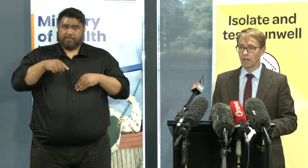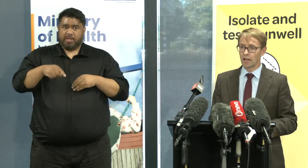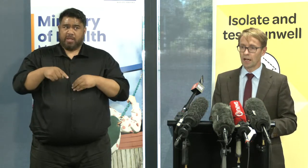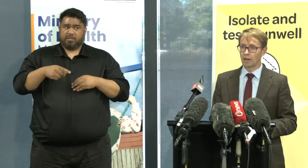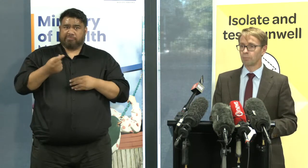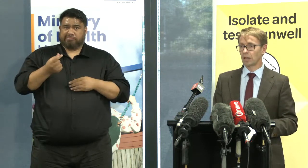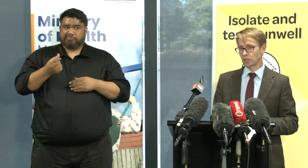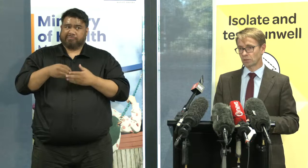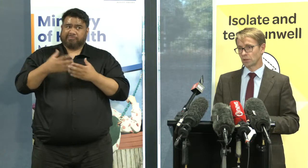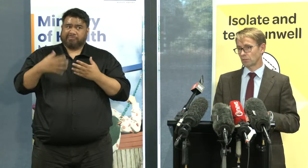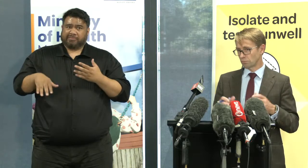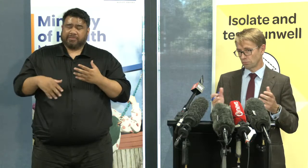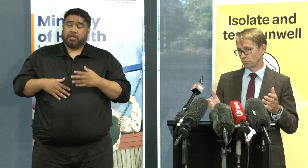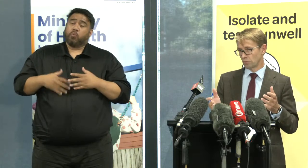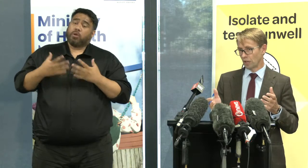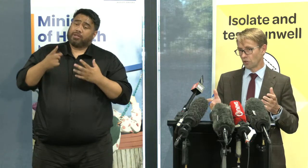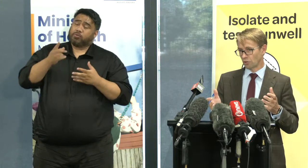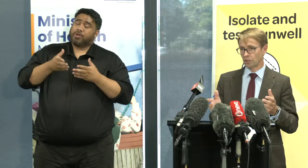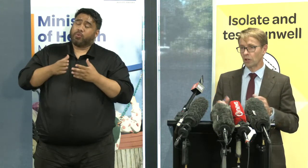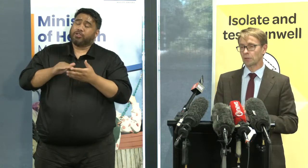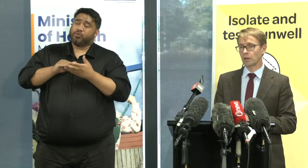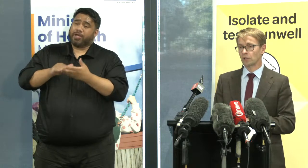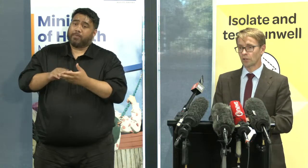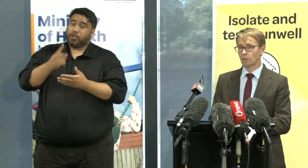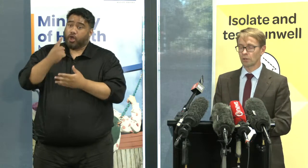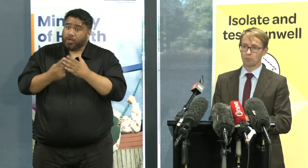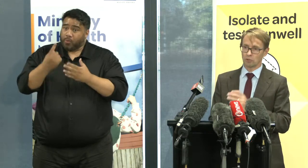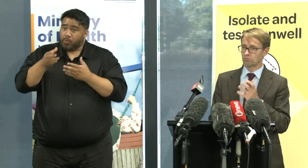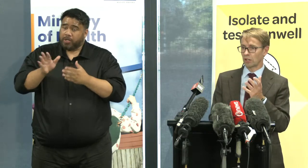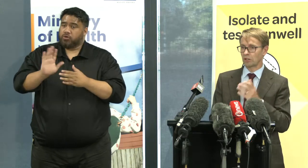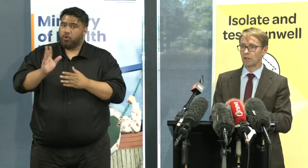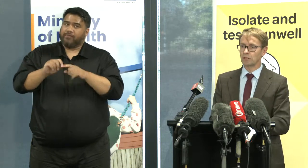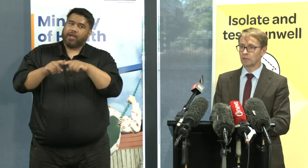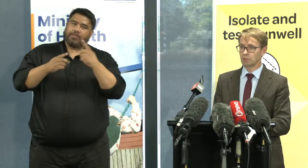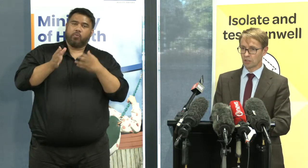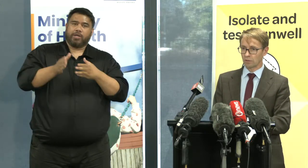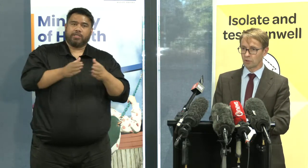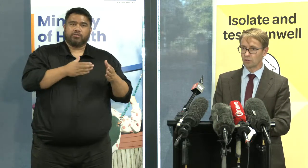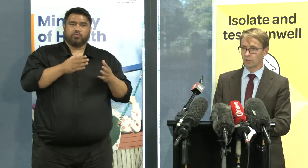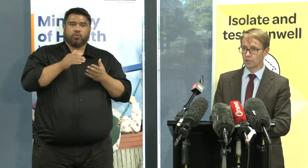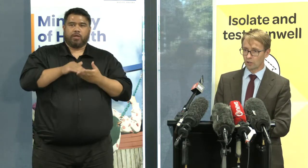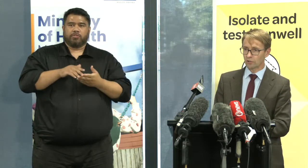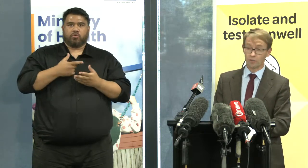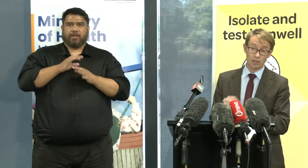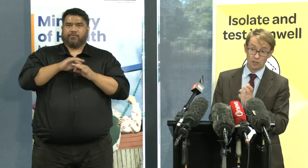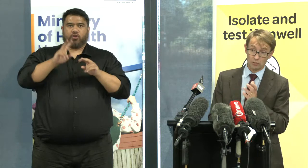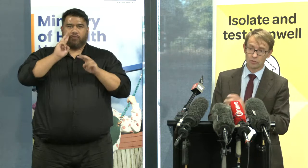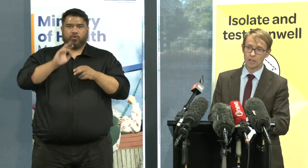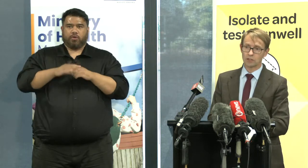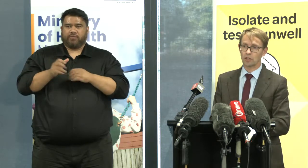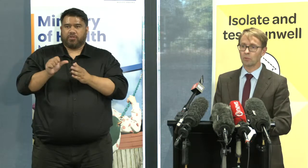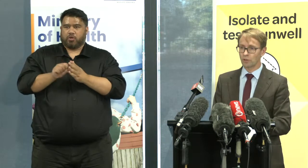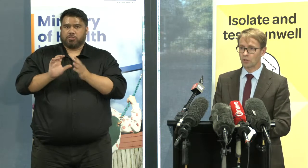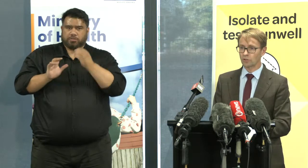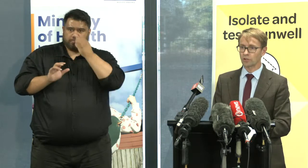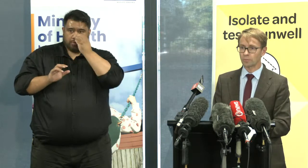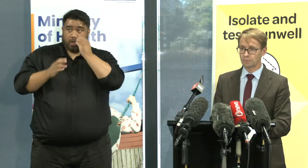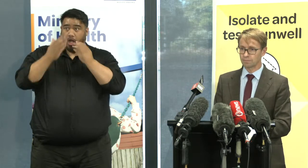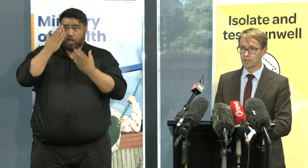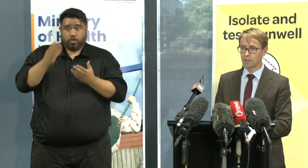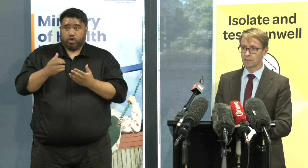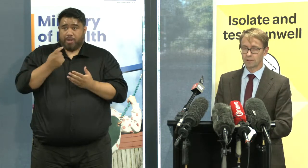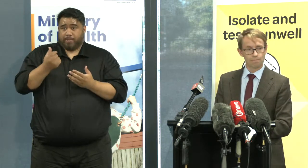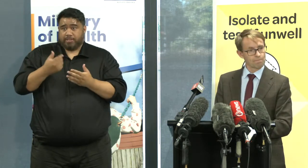diagnosis, but they're not the only way. So I don't have any particular views on the cost of that. I don't actually know what the cost